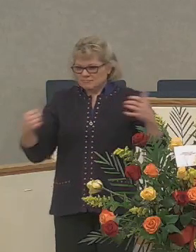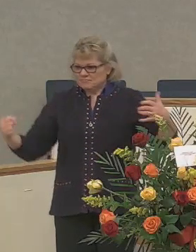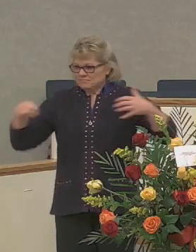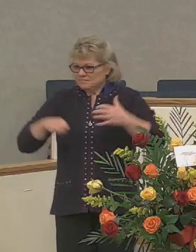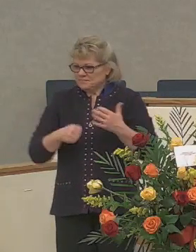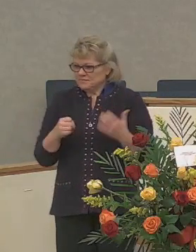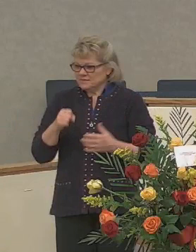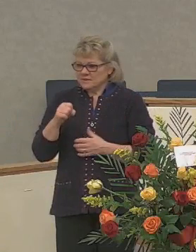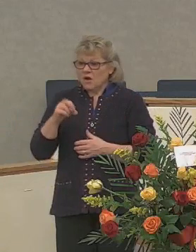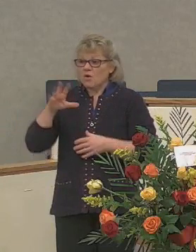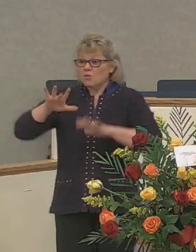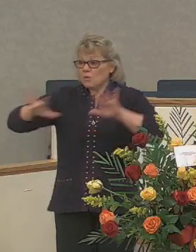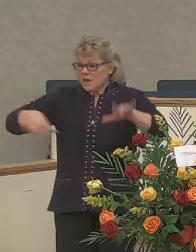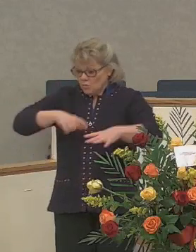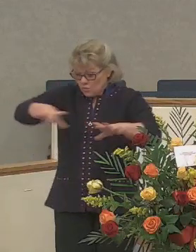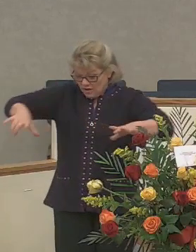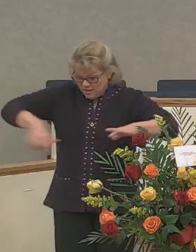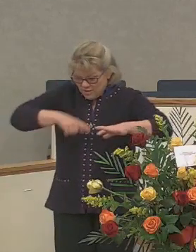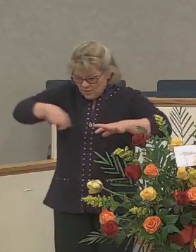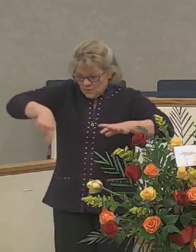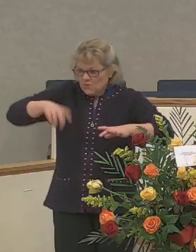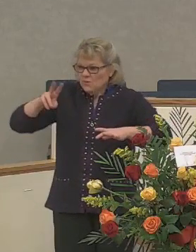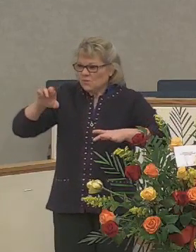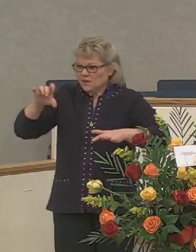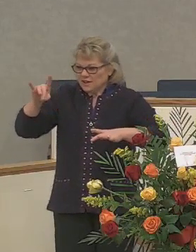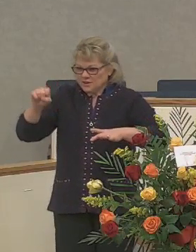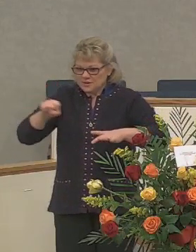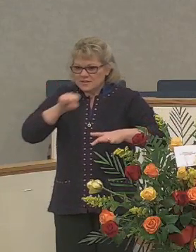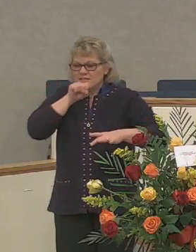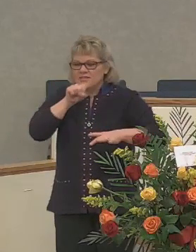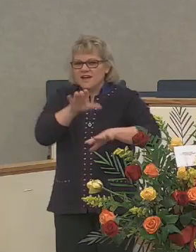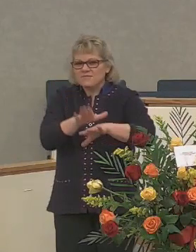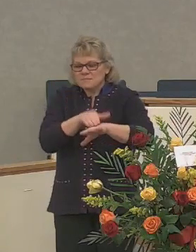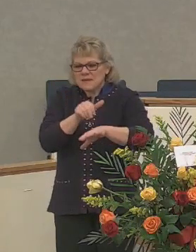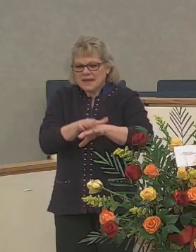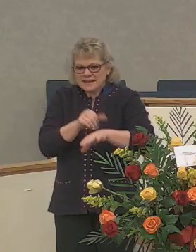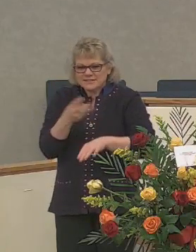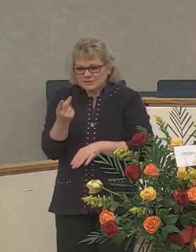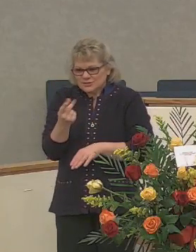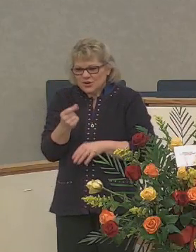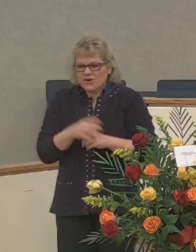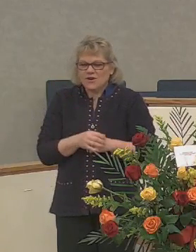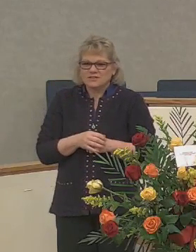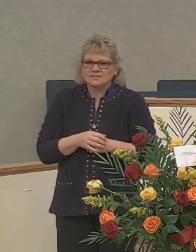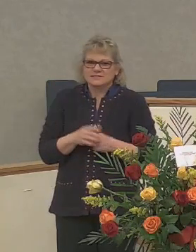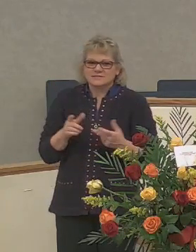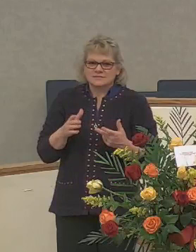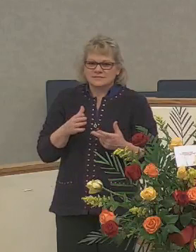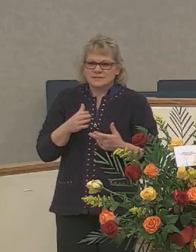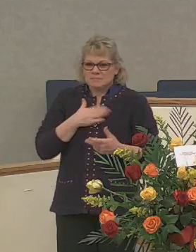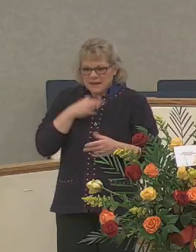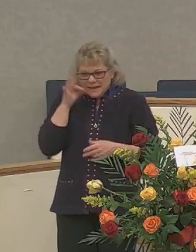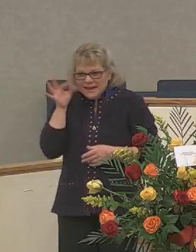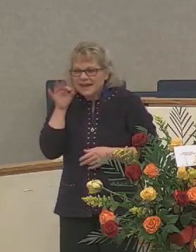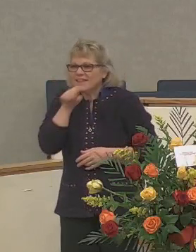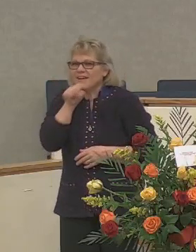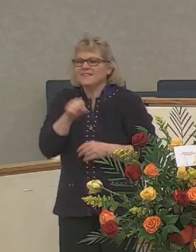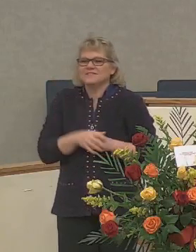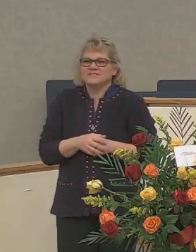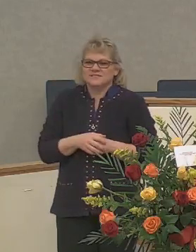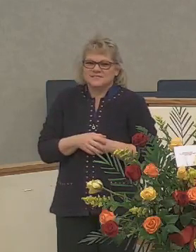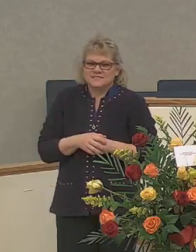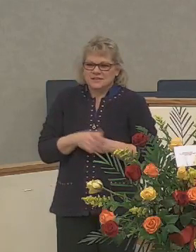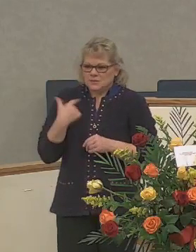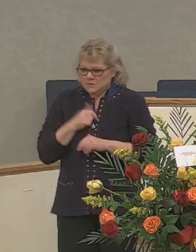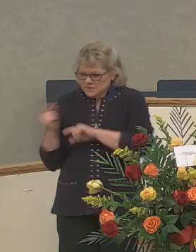and 33 RPM records. He liked pets. He loves his little Rusty at home. And he loved my cat, Ziggy. We went to the